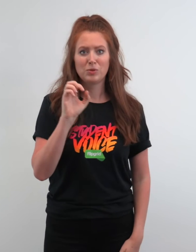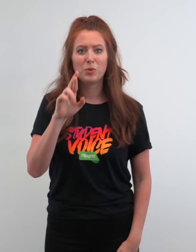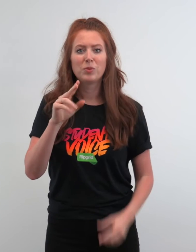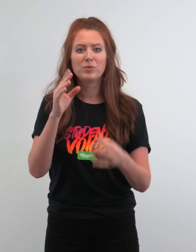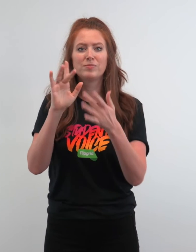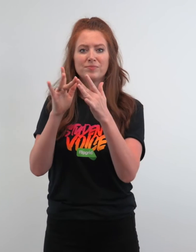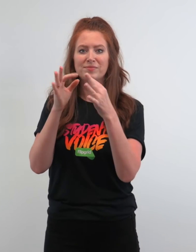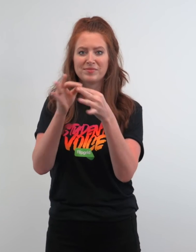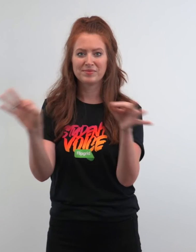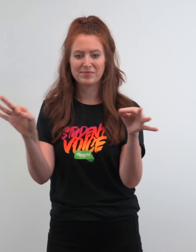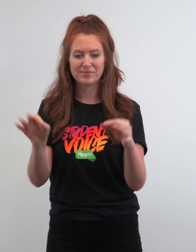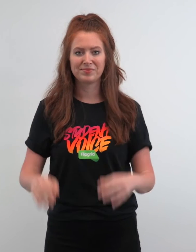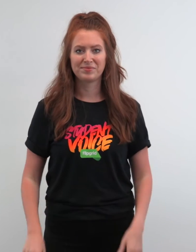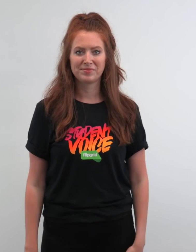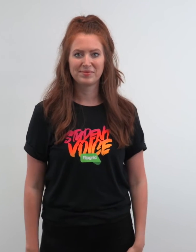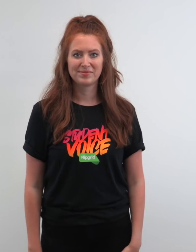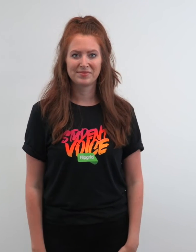watch with the QR code or the link.